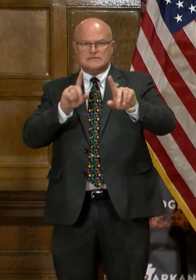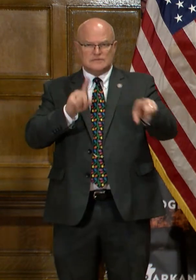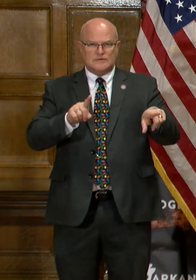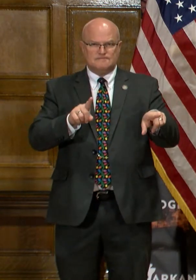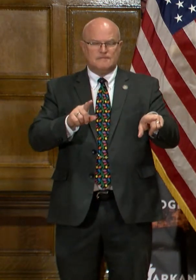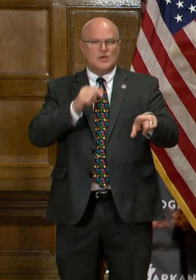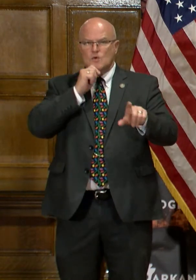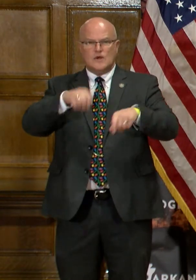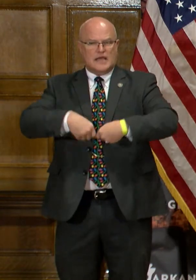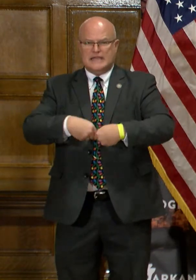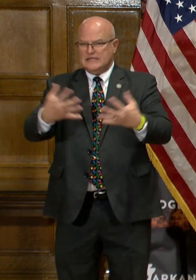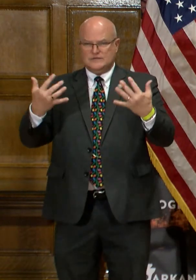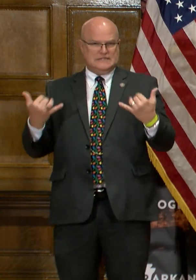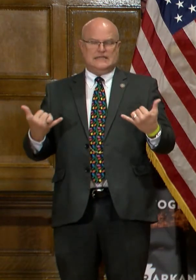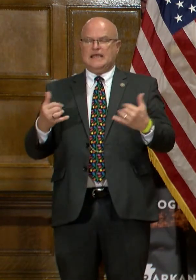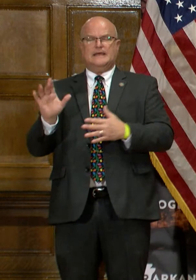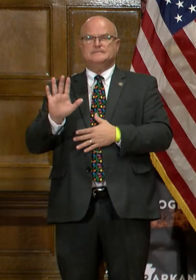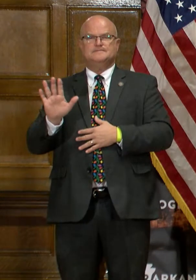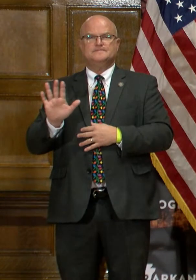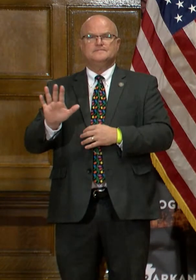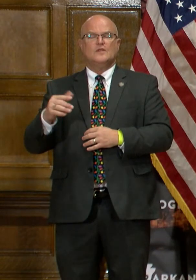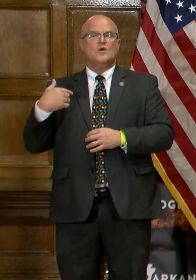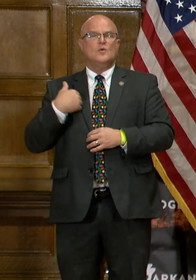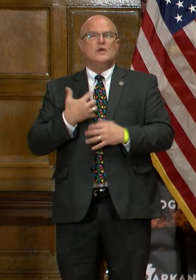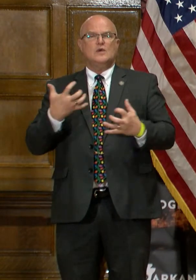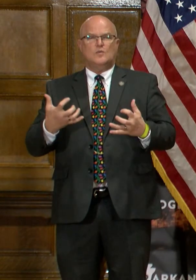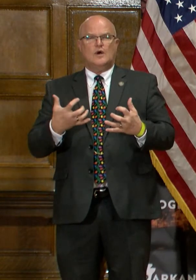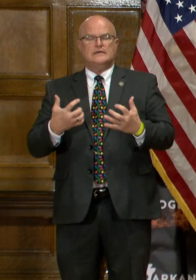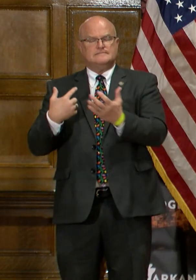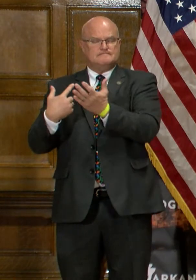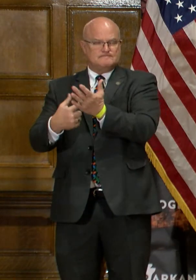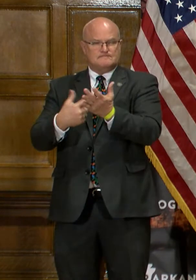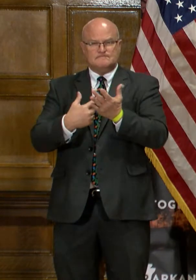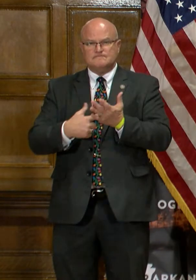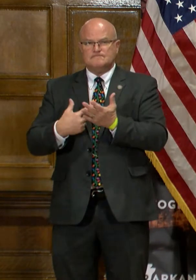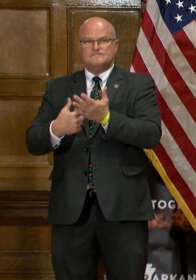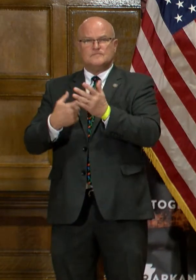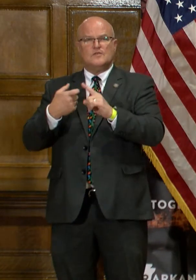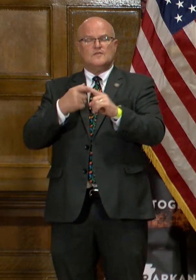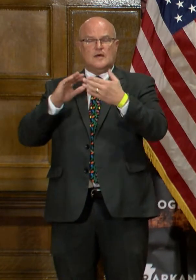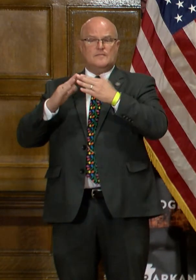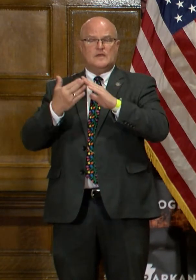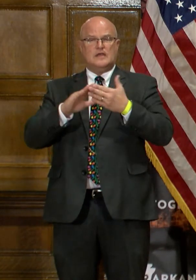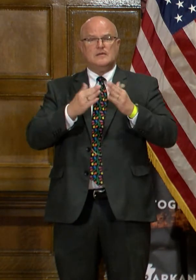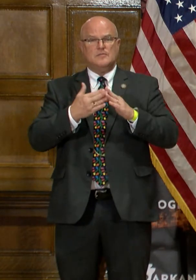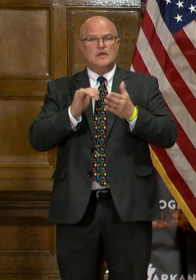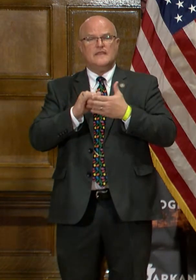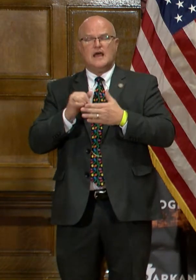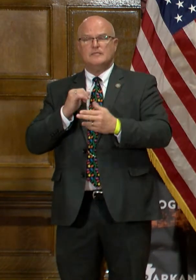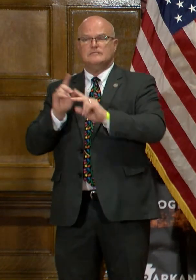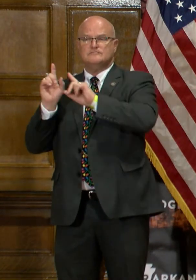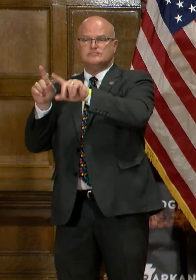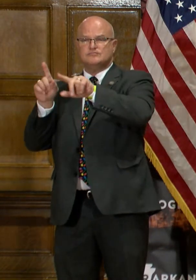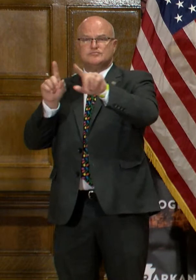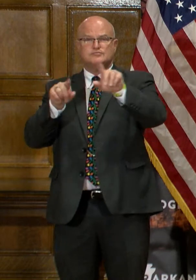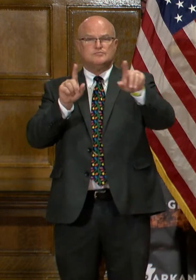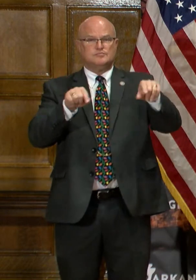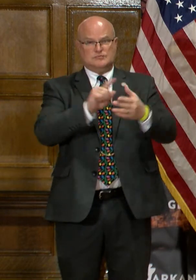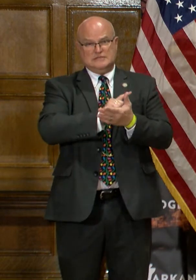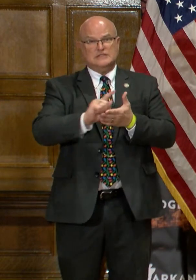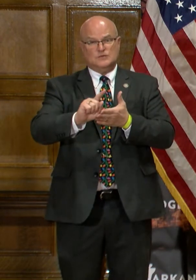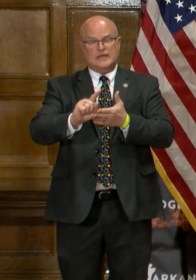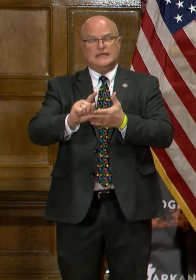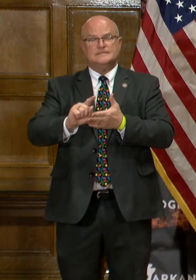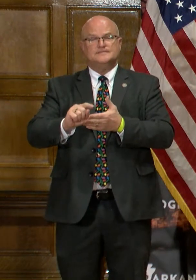not issuing that today. We want to continue to hear from the communities that I'll be visiting later this